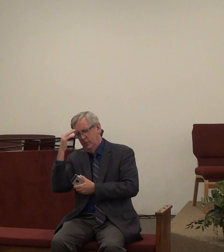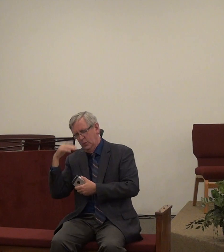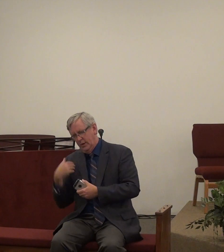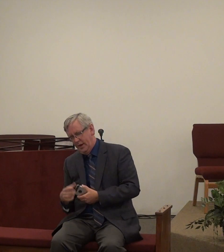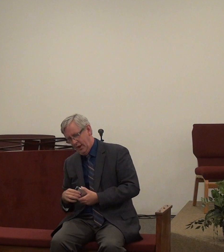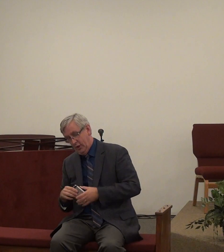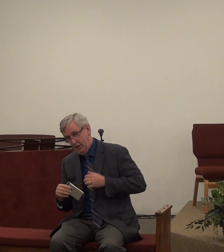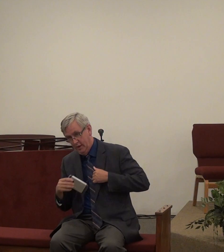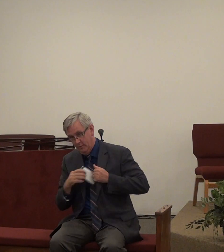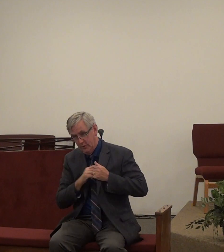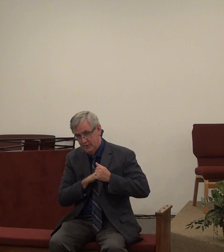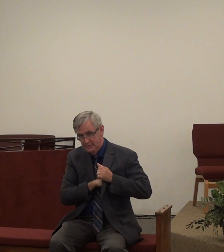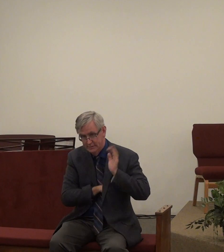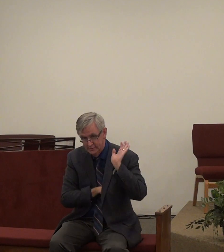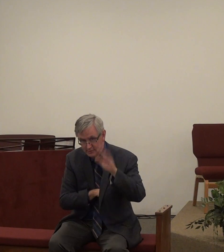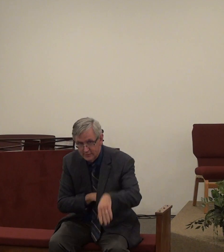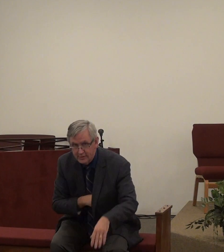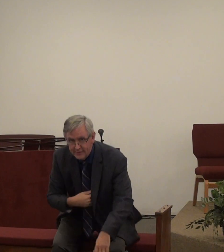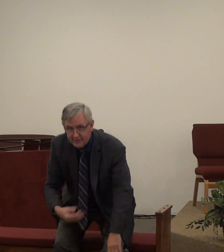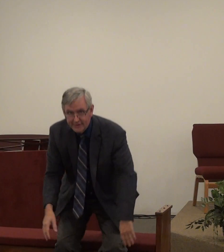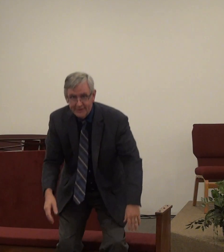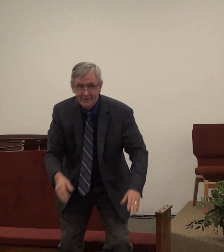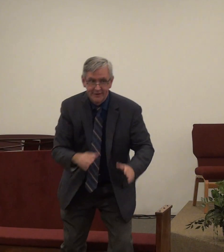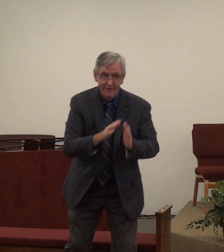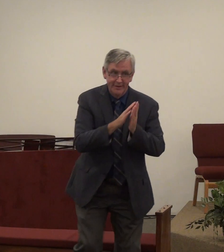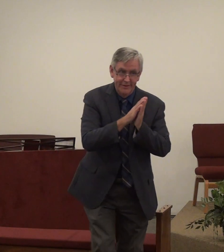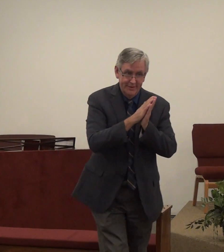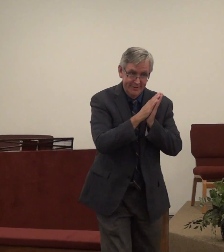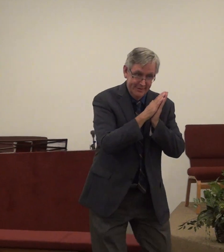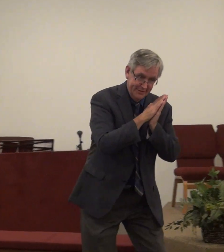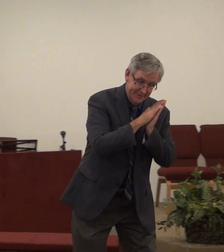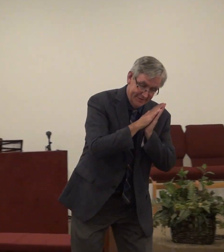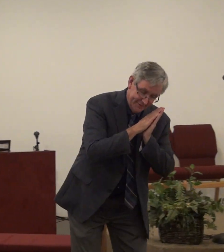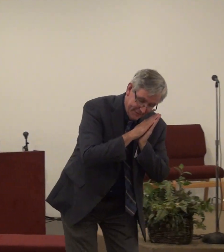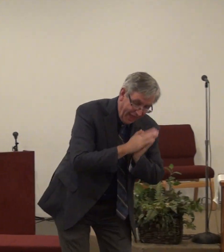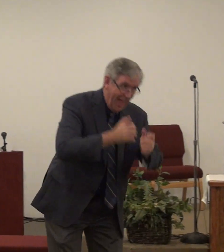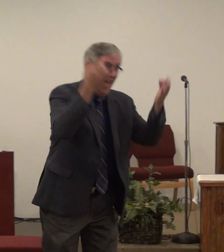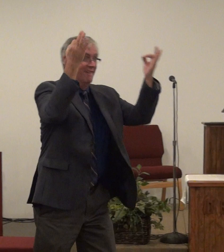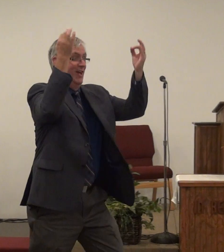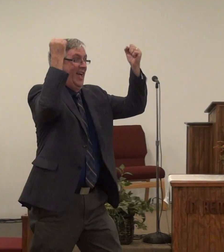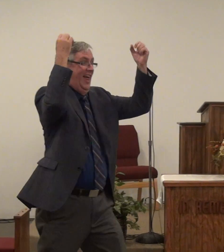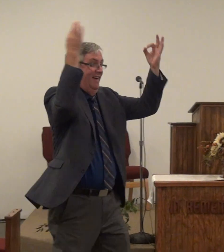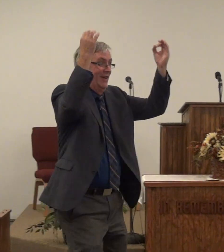2 o'clock in the morning, you're so tired. You drag off to bed. Get up,